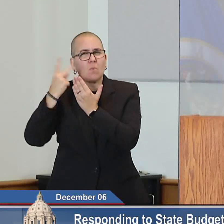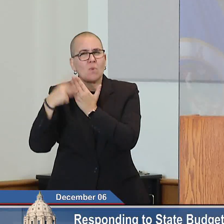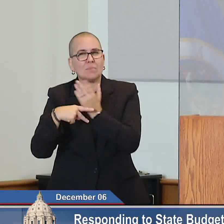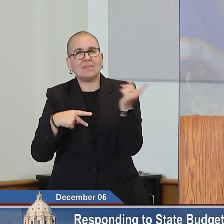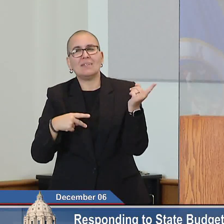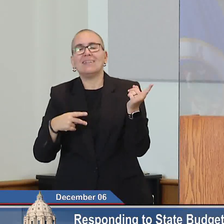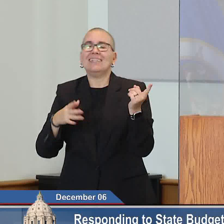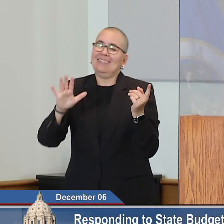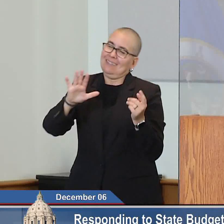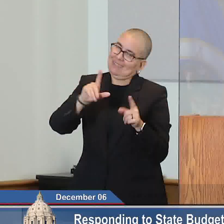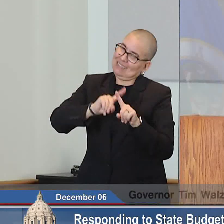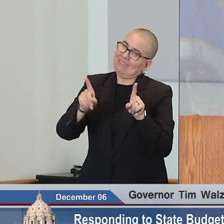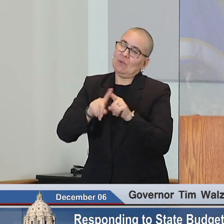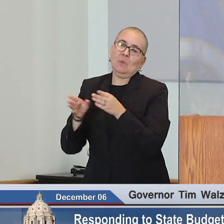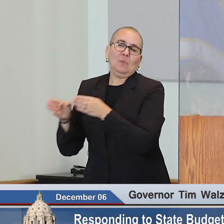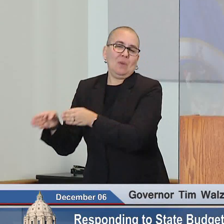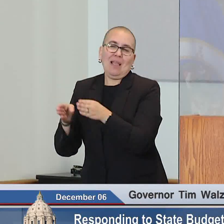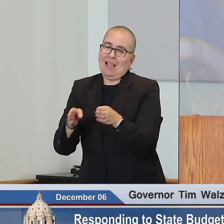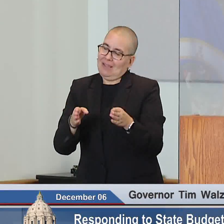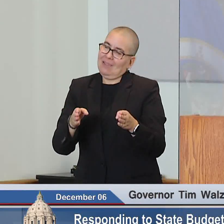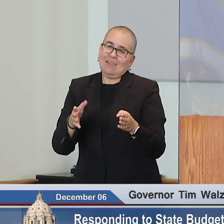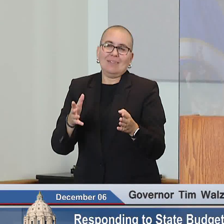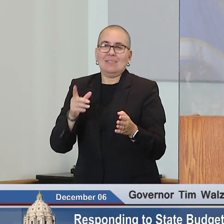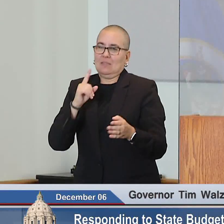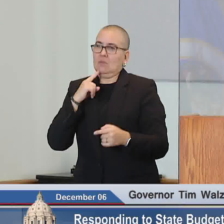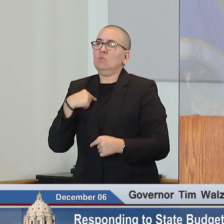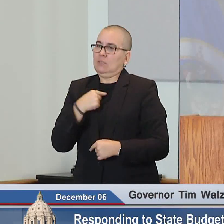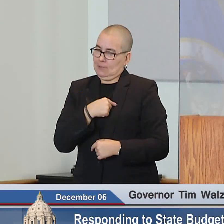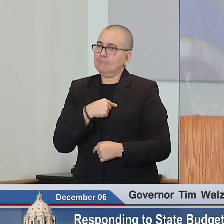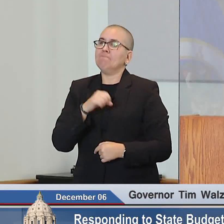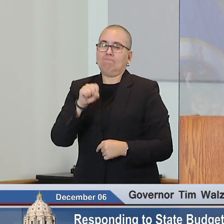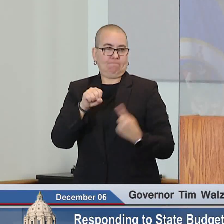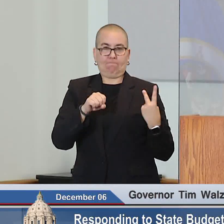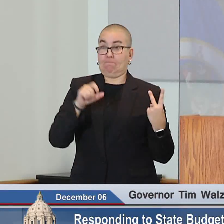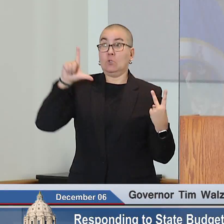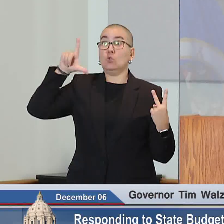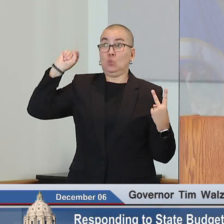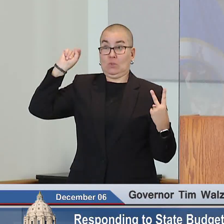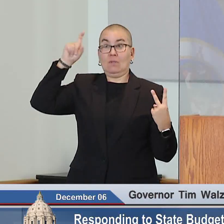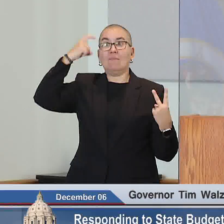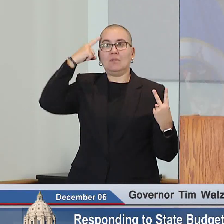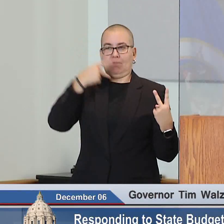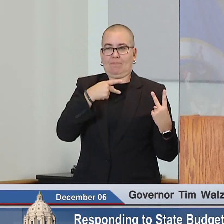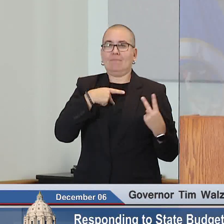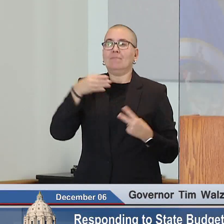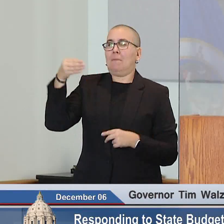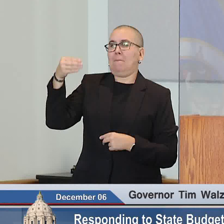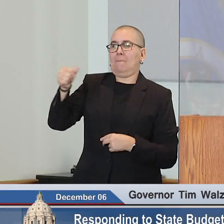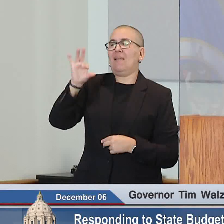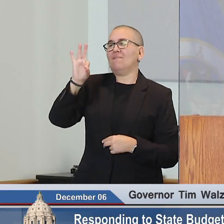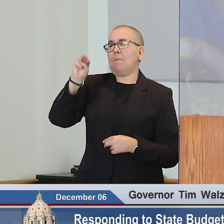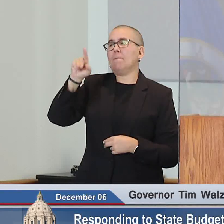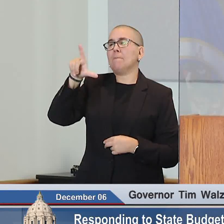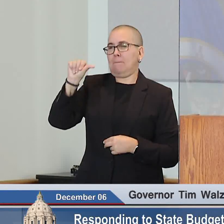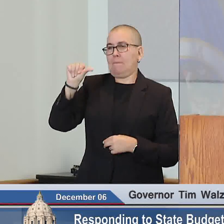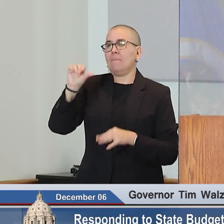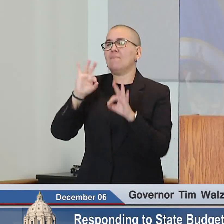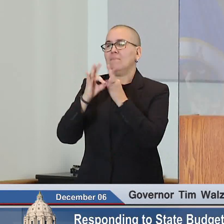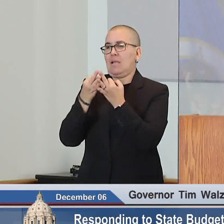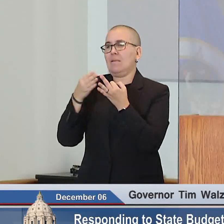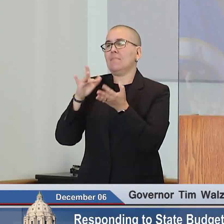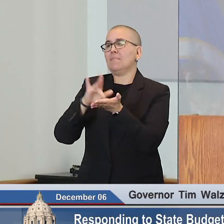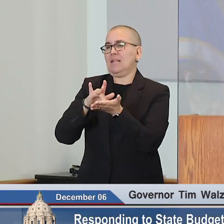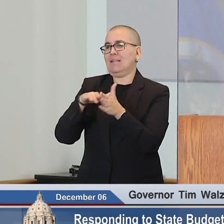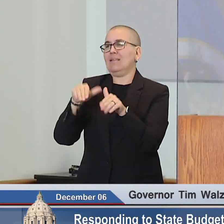think, and we are certainly supportive as an administration of a paid family leave program, especially for our smaller employers and for all Minnesotans to be able to